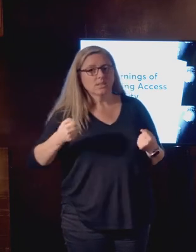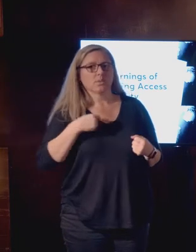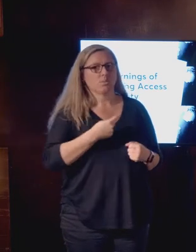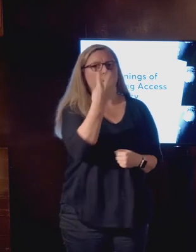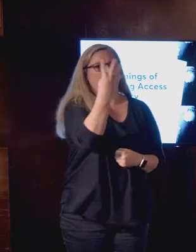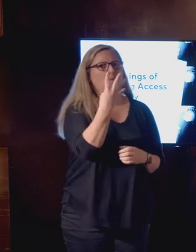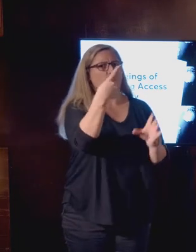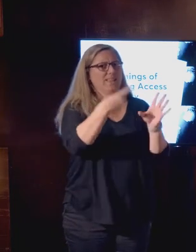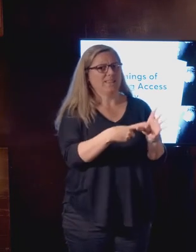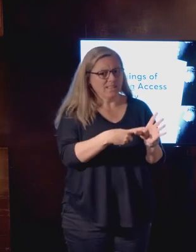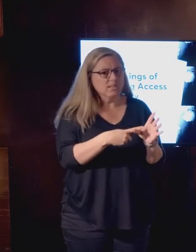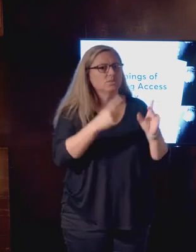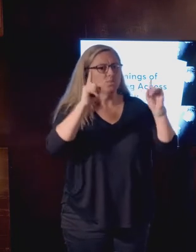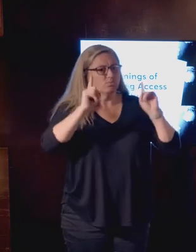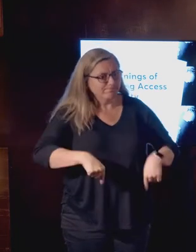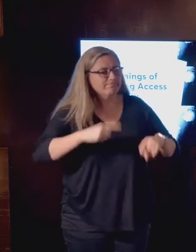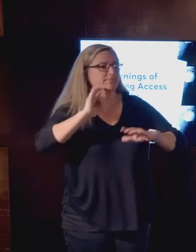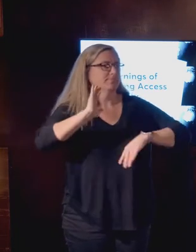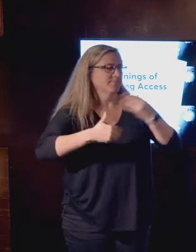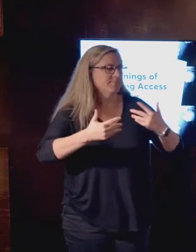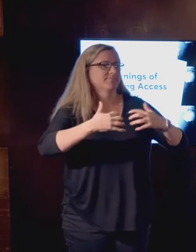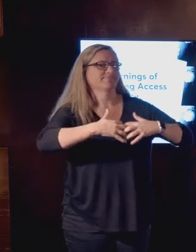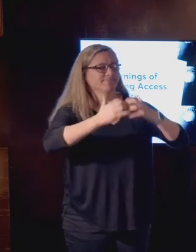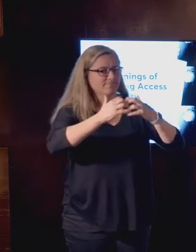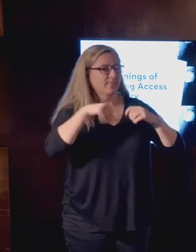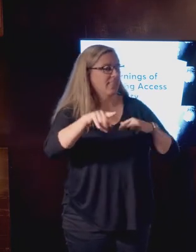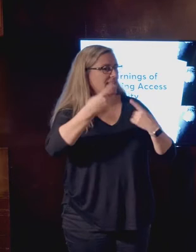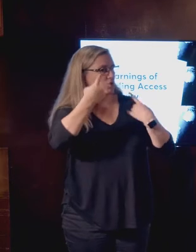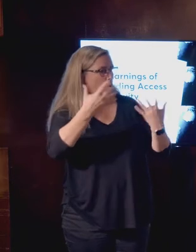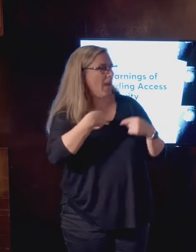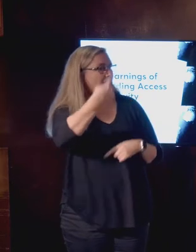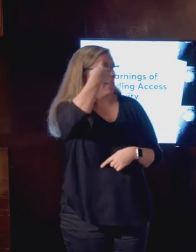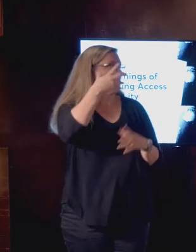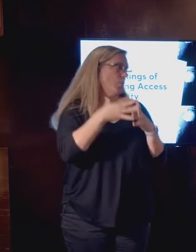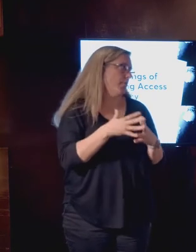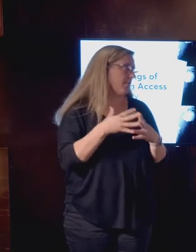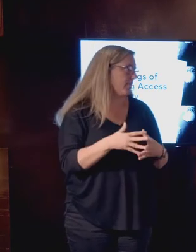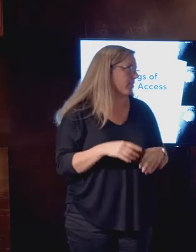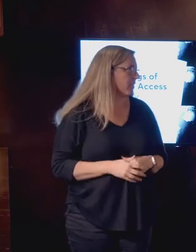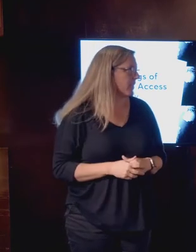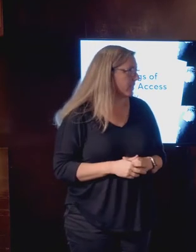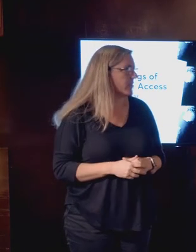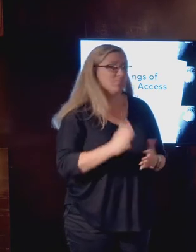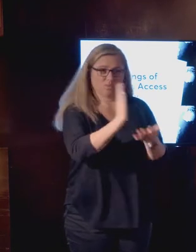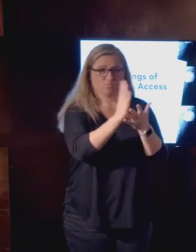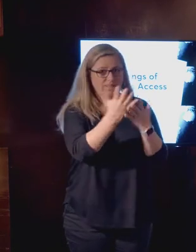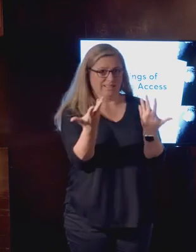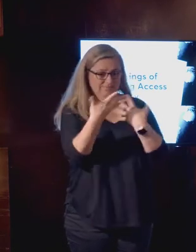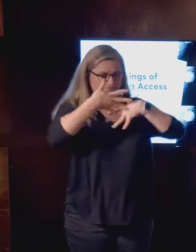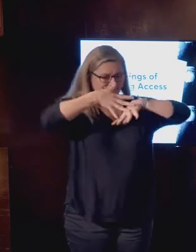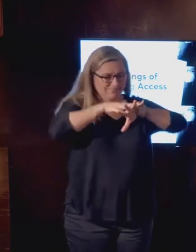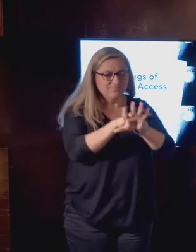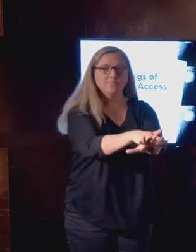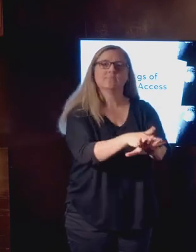to get that show up and running in the end, but it was definitely worth it because I feel like it was integrated into the show so